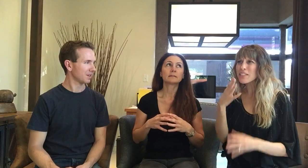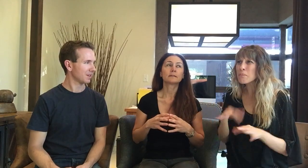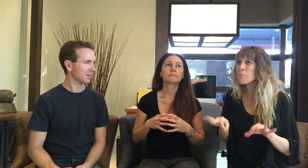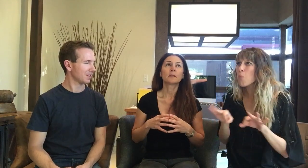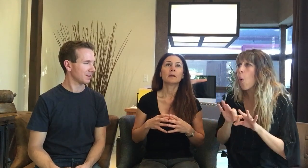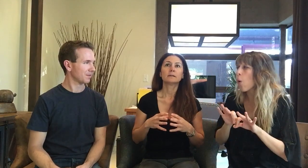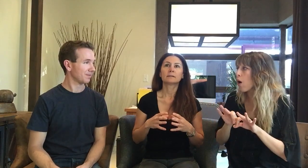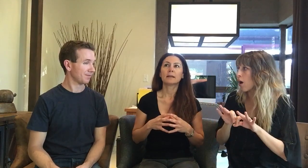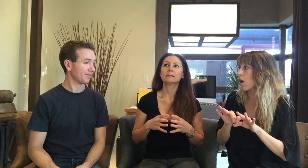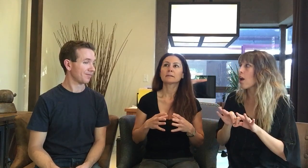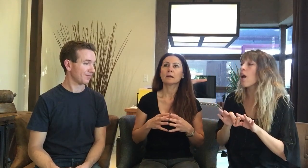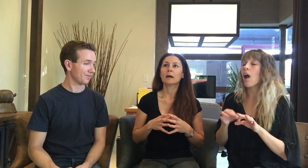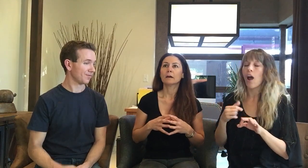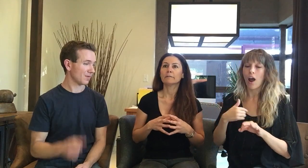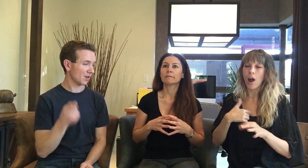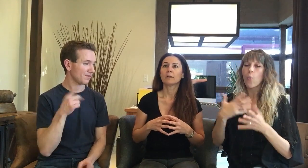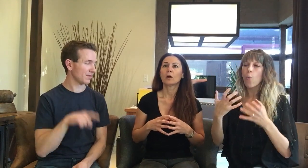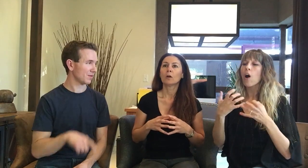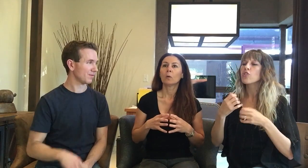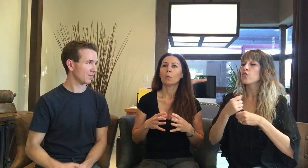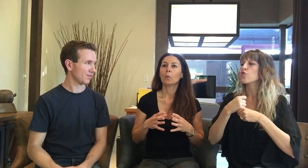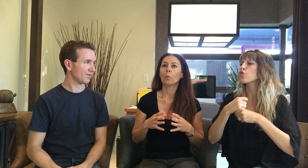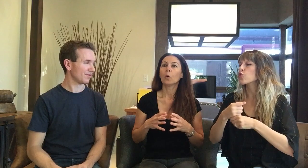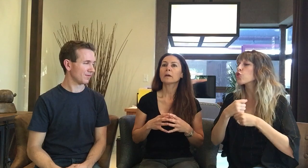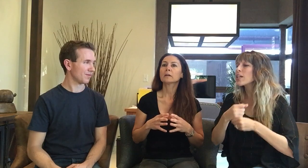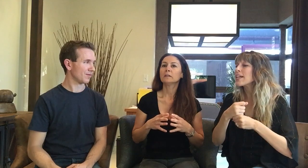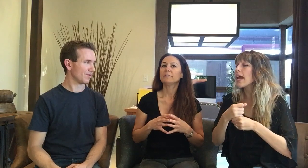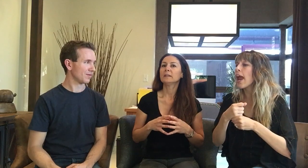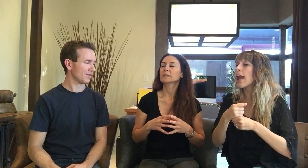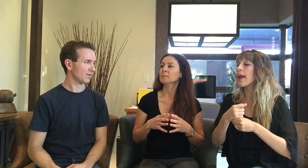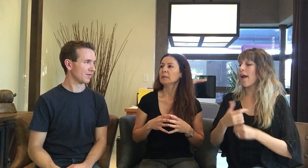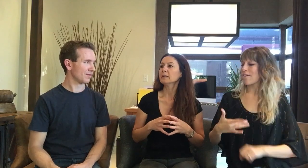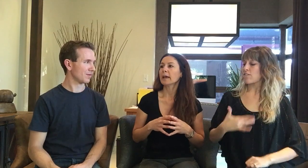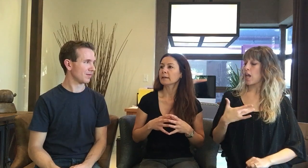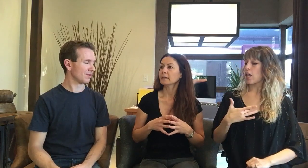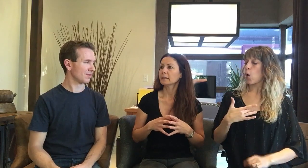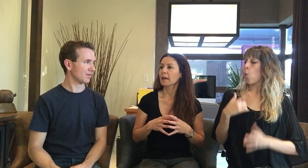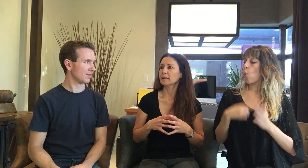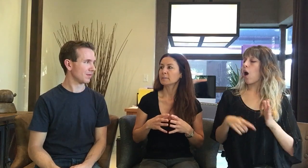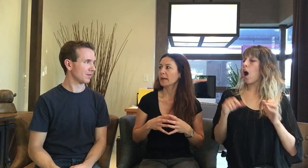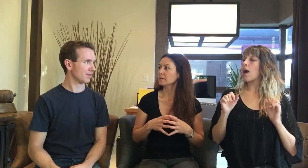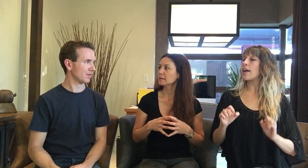create a sense of what could Phoenix be like at its best,